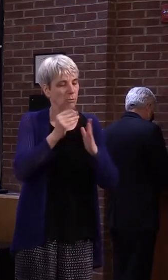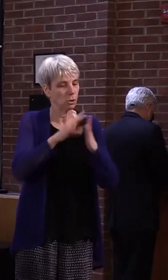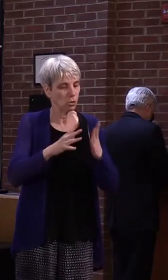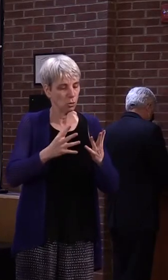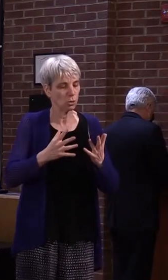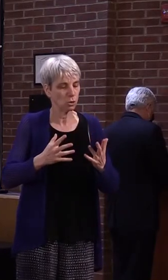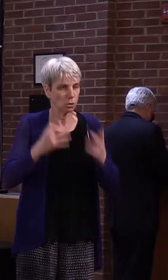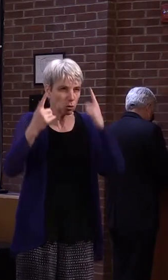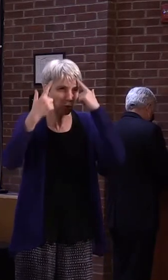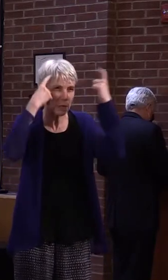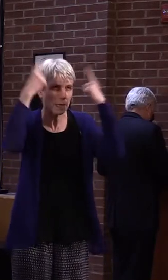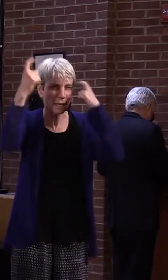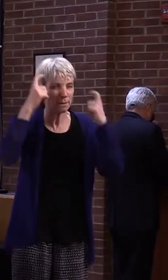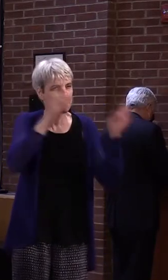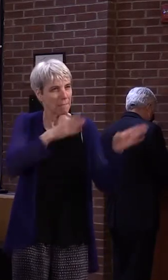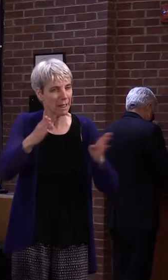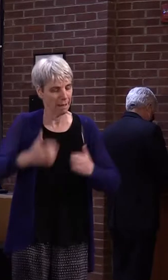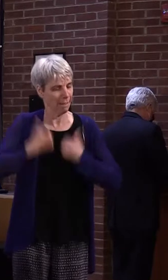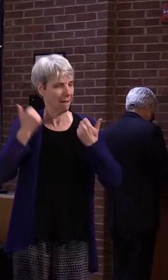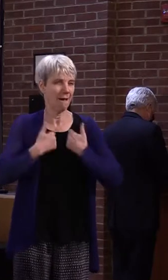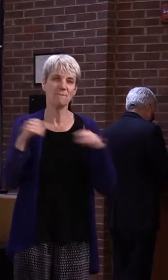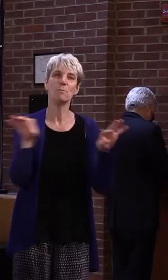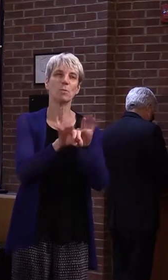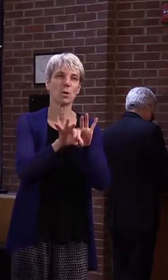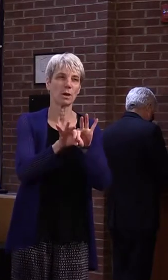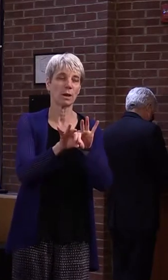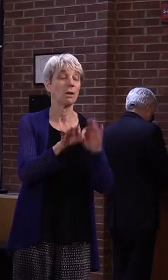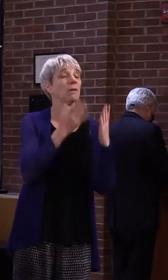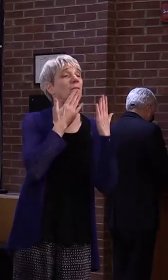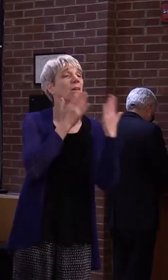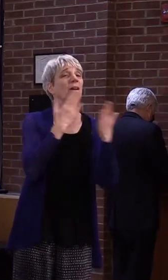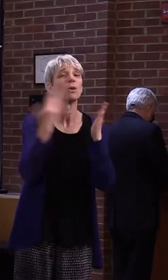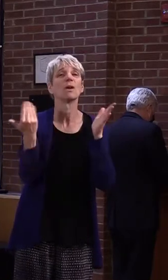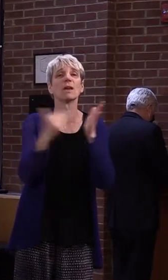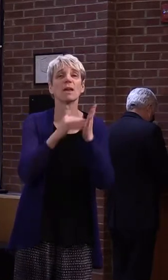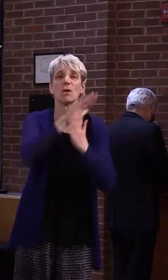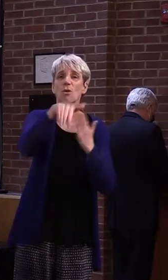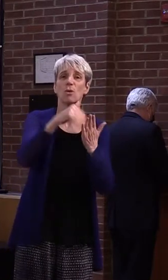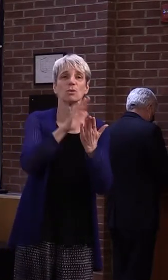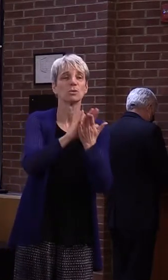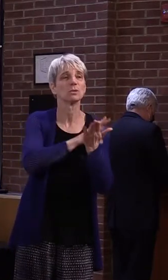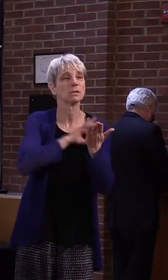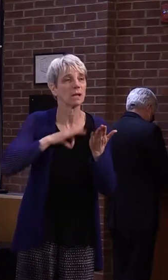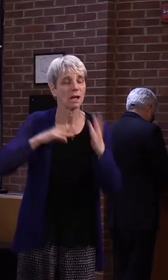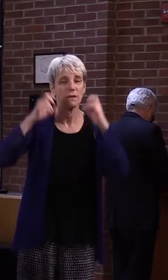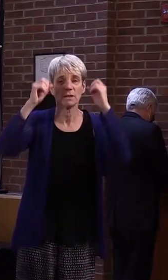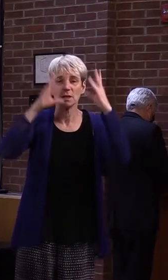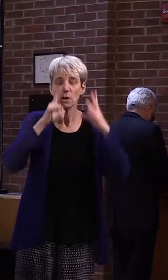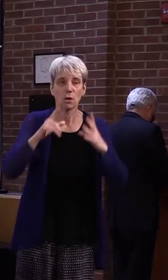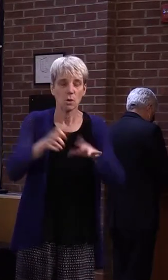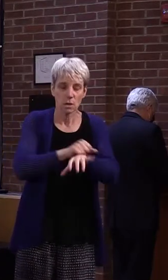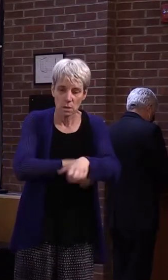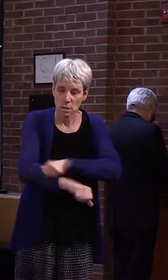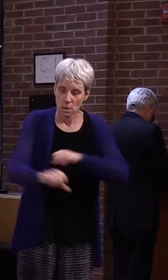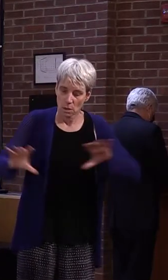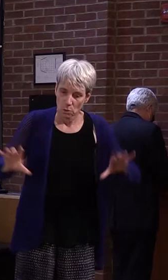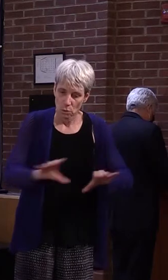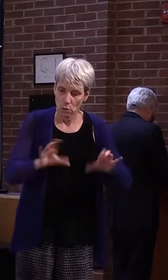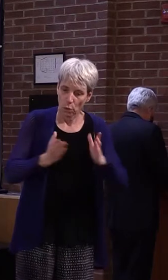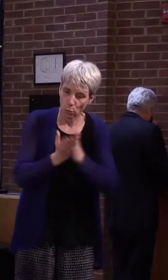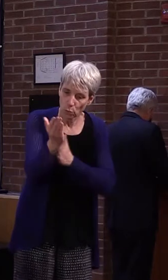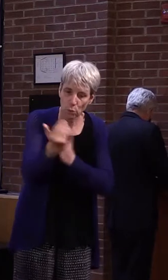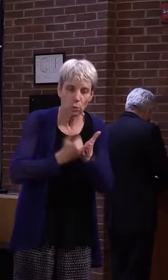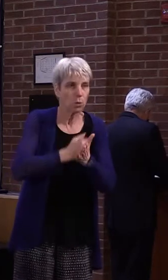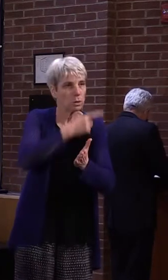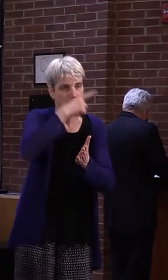So, thank you again for all the school personnel who have worked so hard this last 6 months in support of our students. I expect the